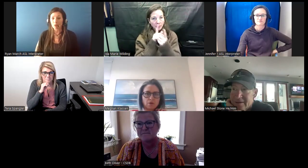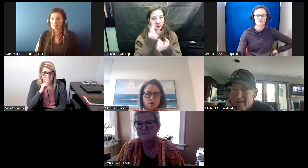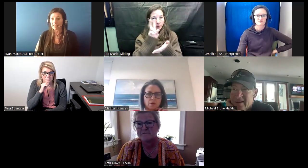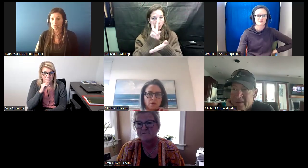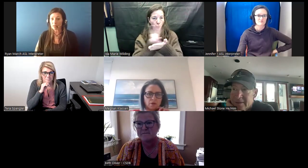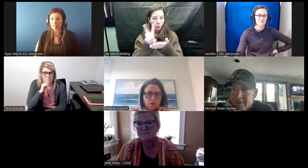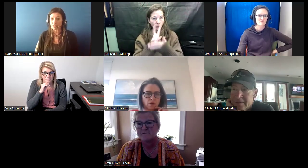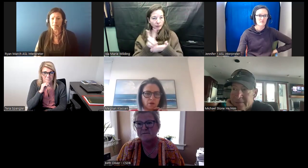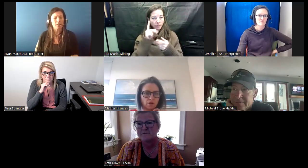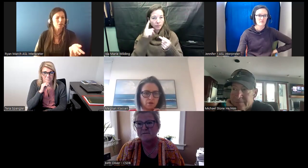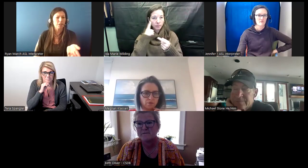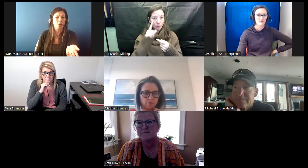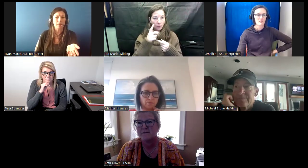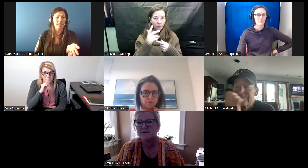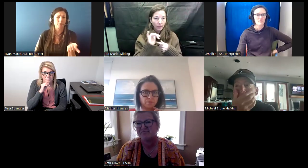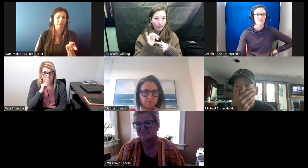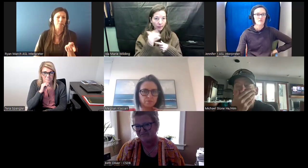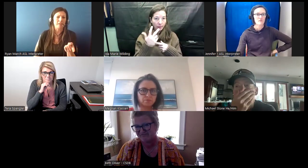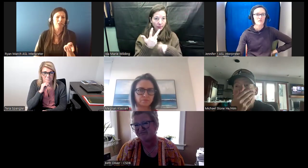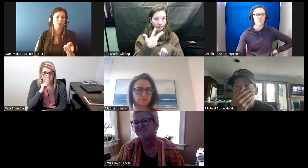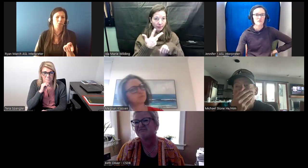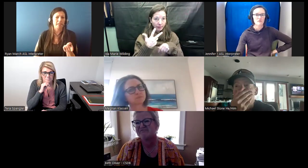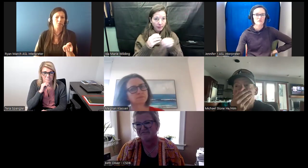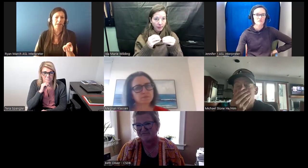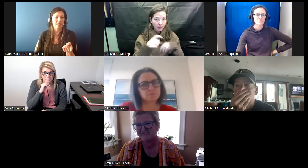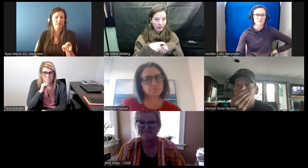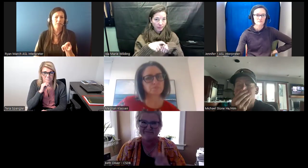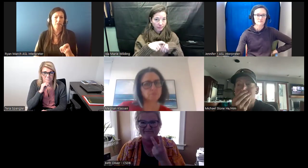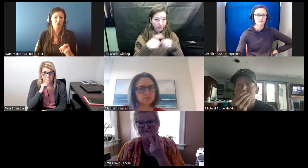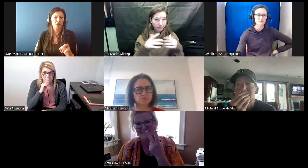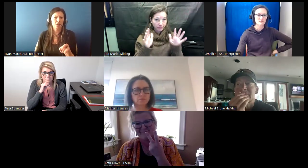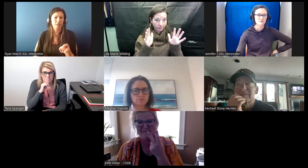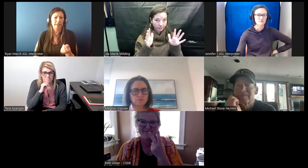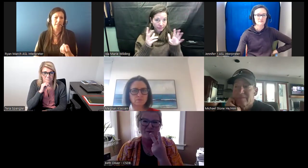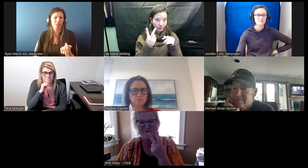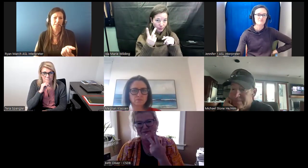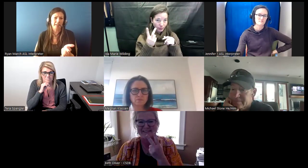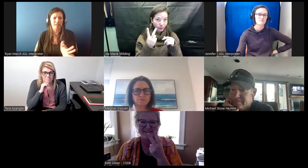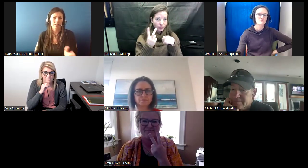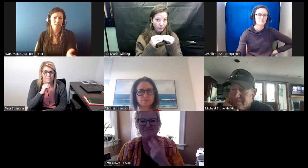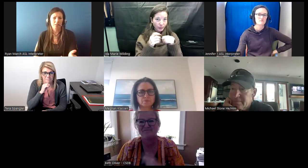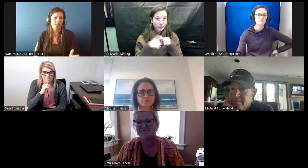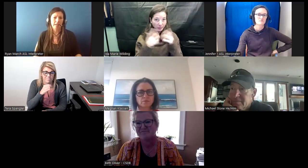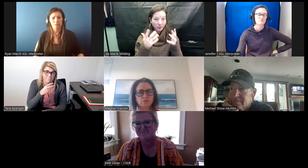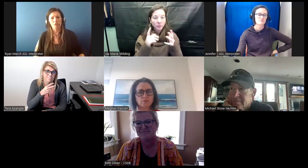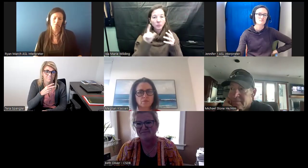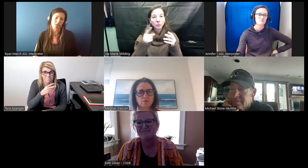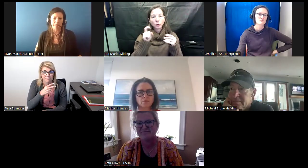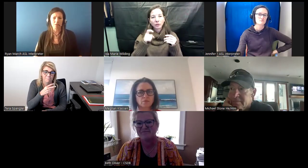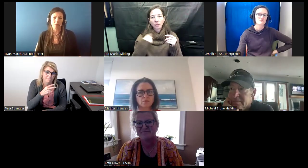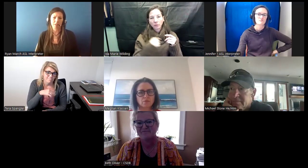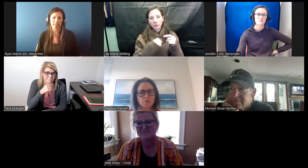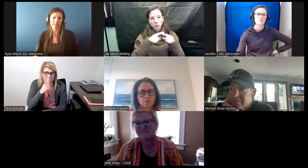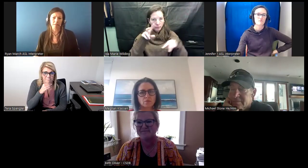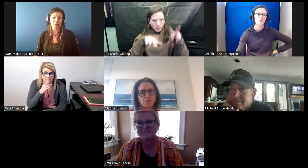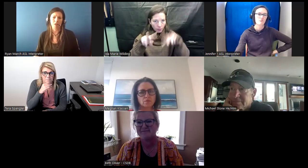really motivated and wanting to be? And you said you don't meet every week, you meet every 2 weeks, right? Was it the third, like, is this your second time? Oh, okay,